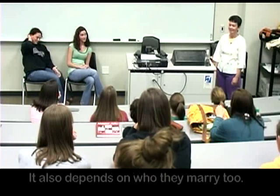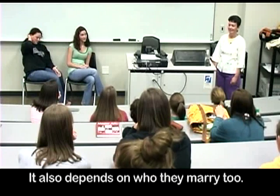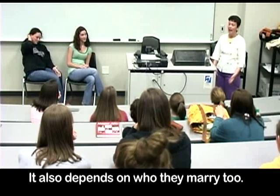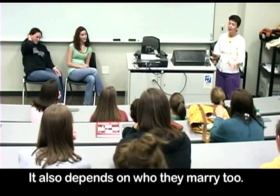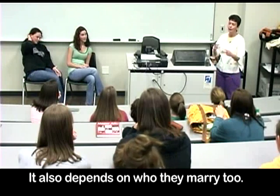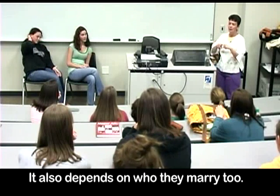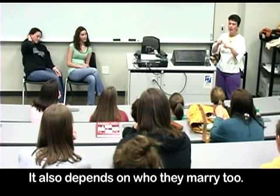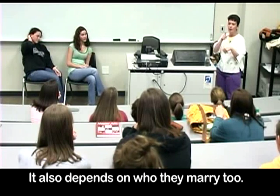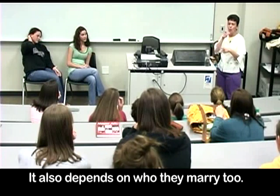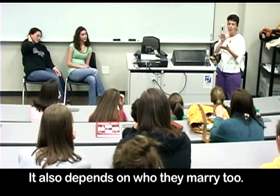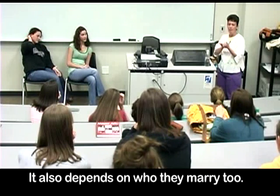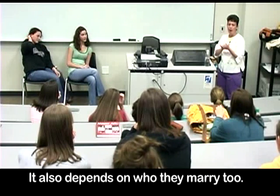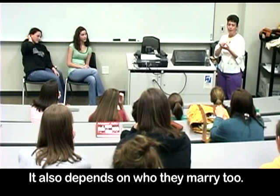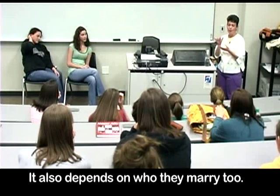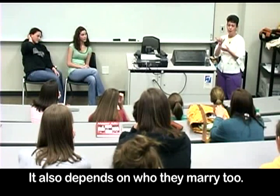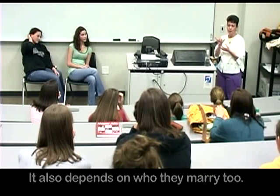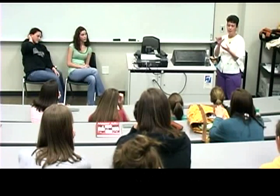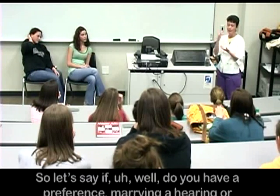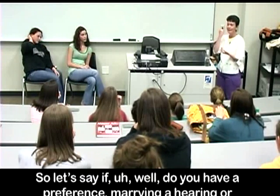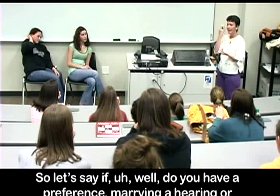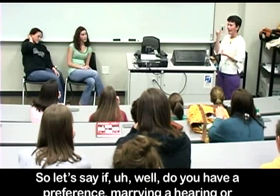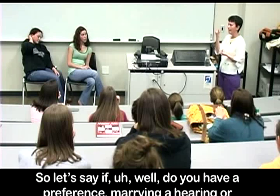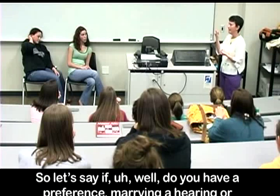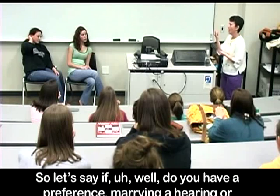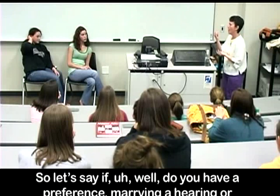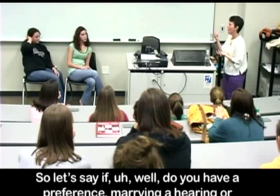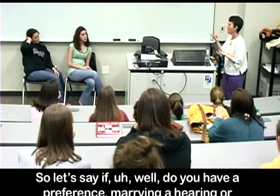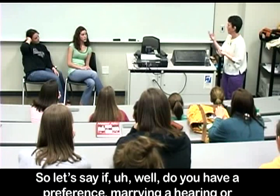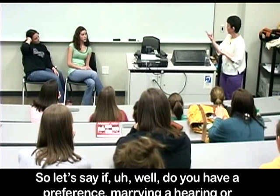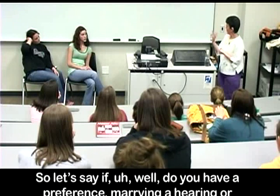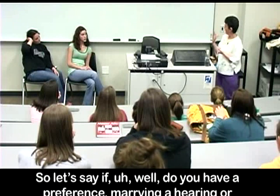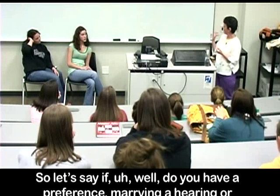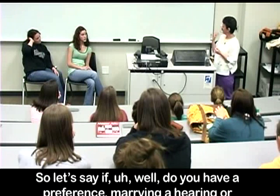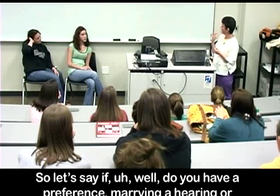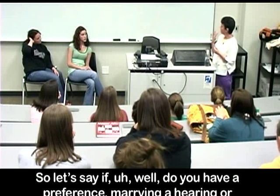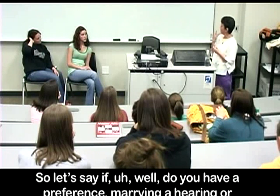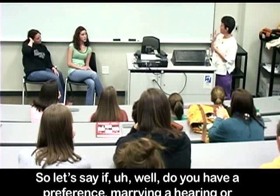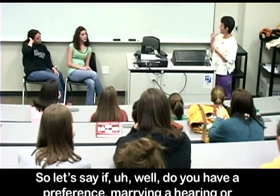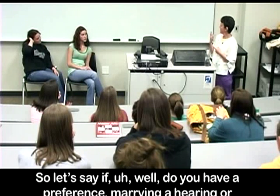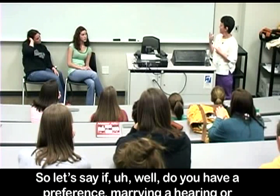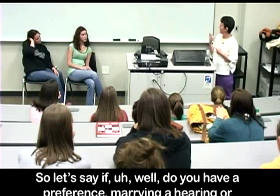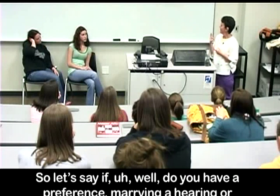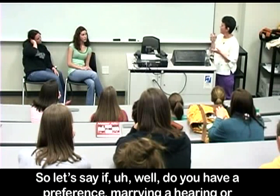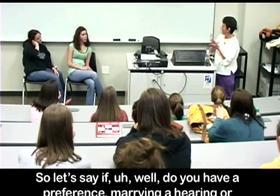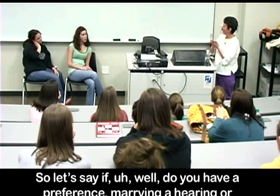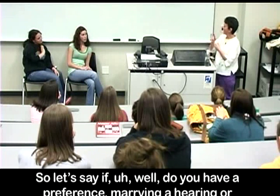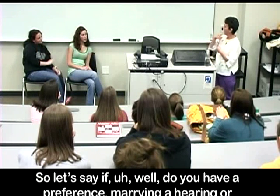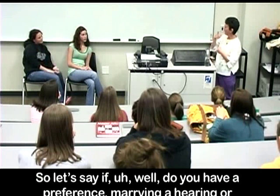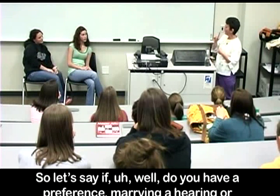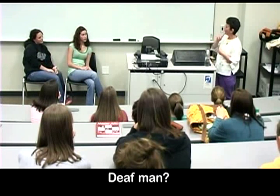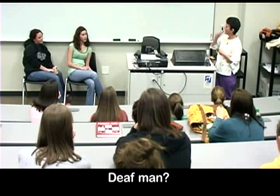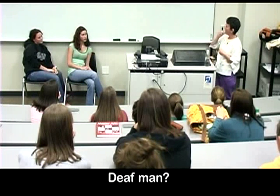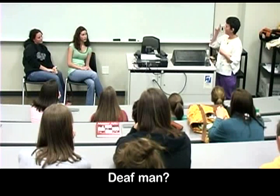Yeah. It also depends on who they marry, too. So let's say if, would you have a preference? Marrying hearing or deaf